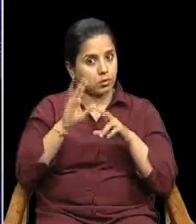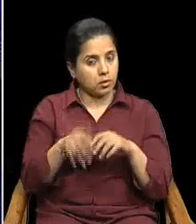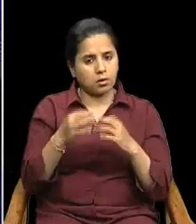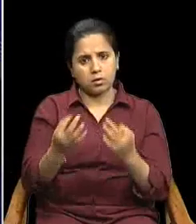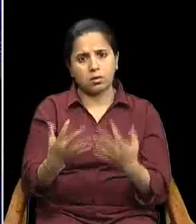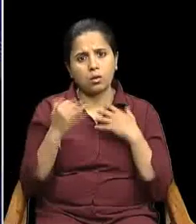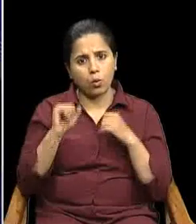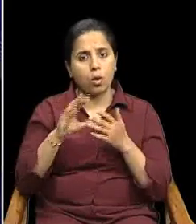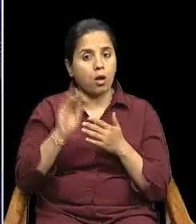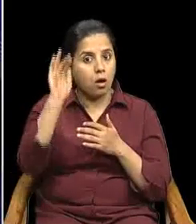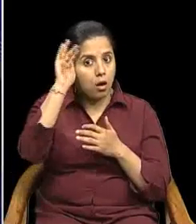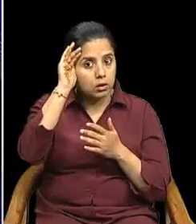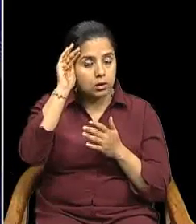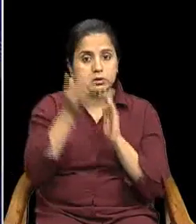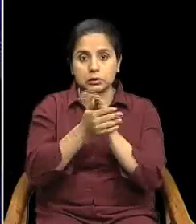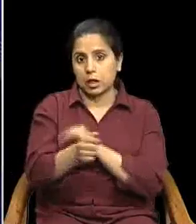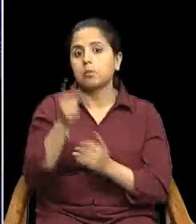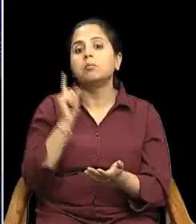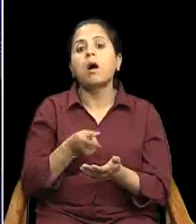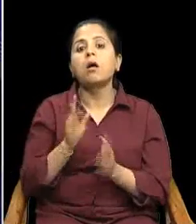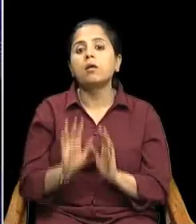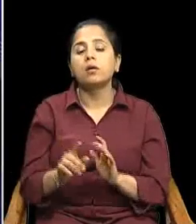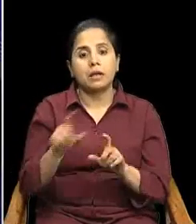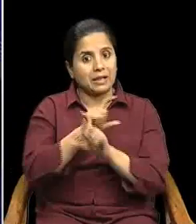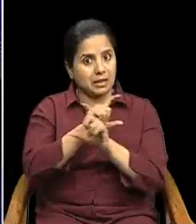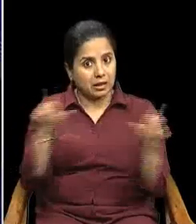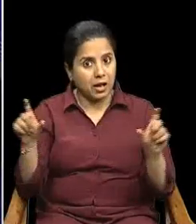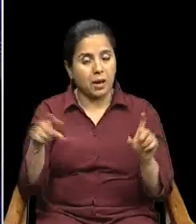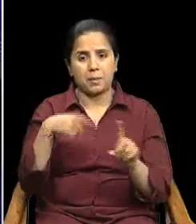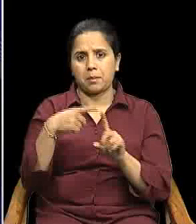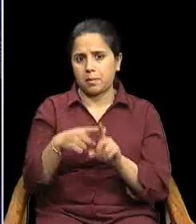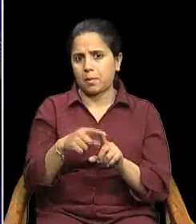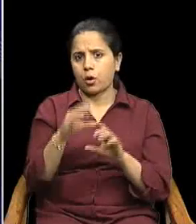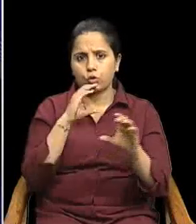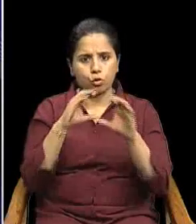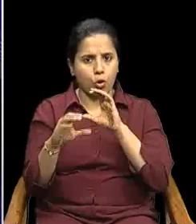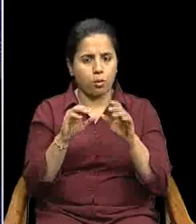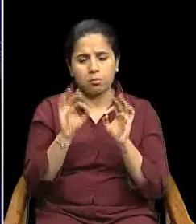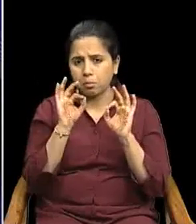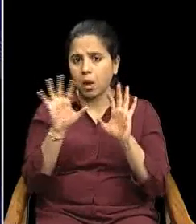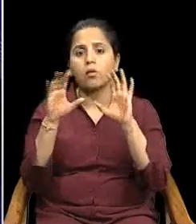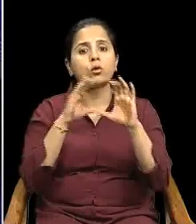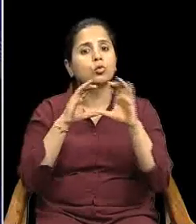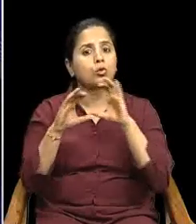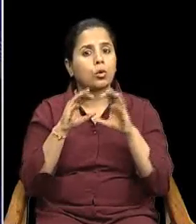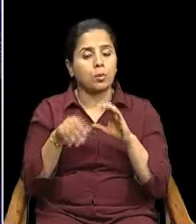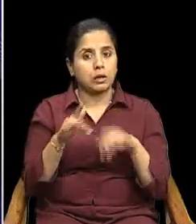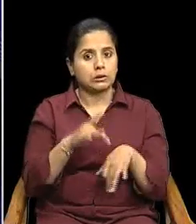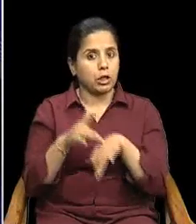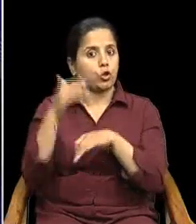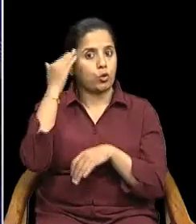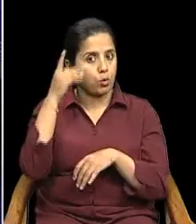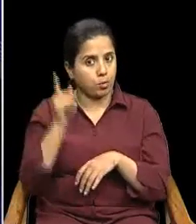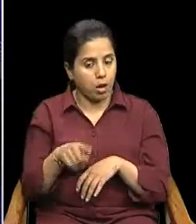excellent listening skills, the clear and precise communication, the sensitivity,